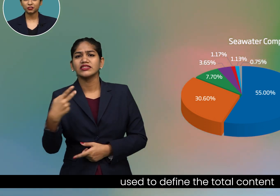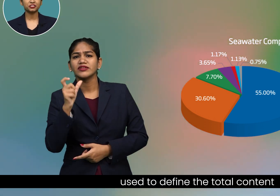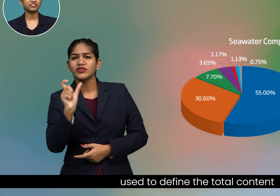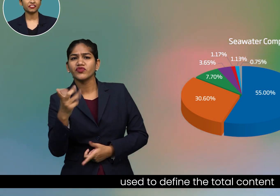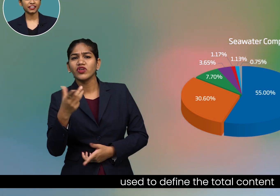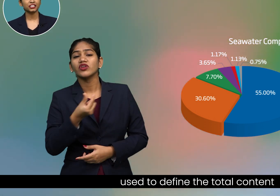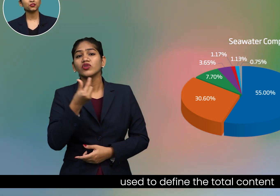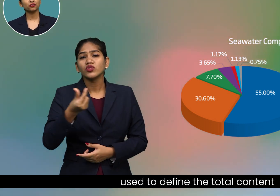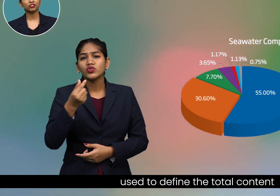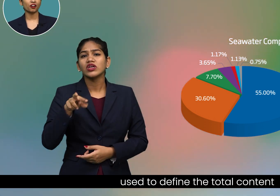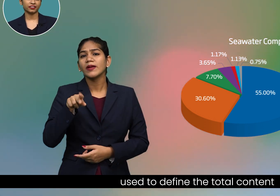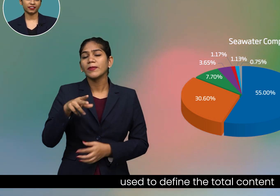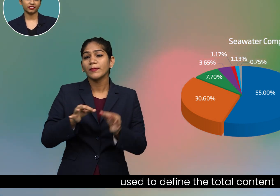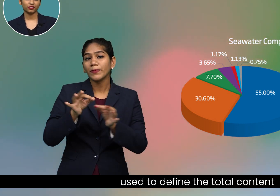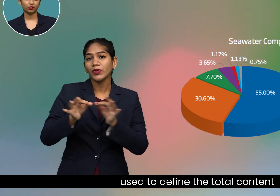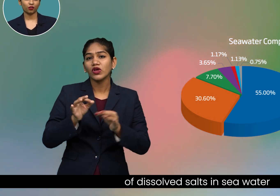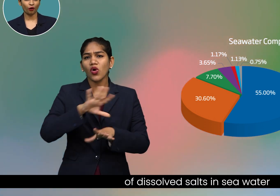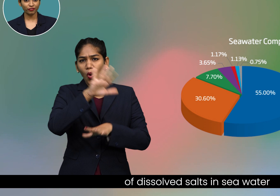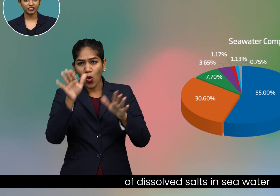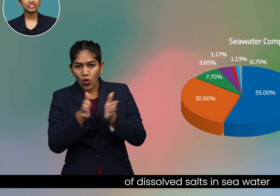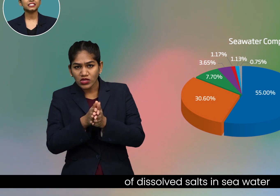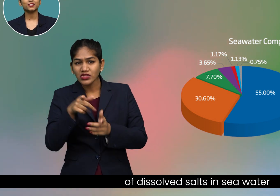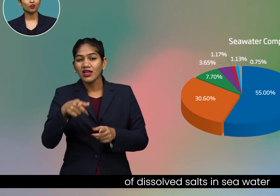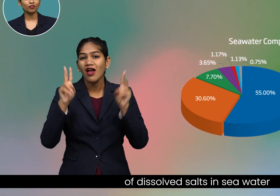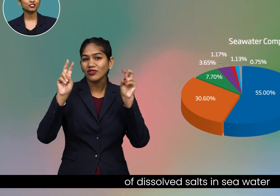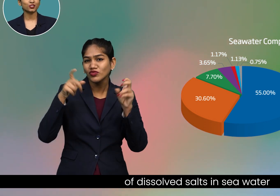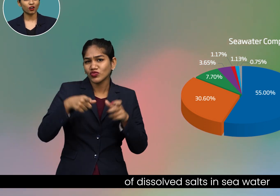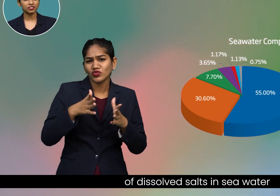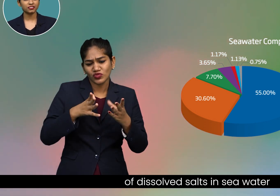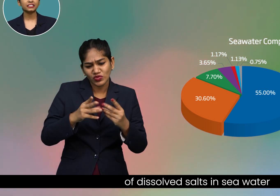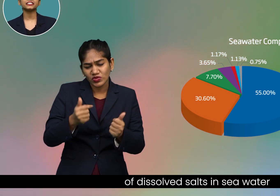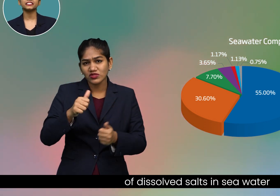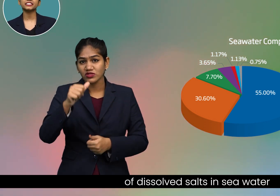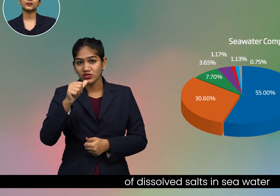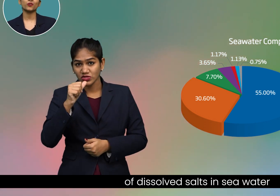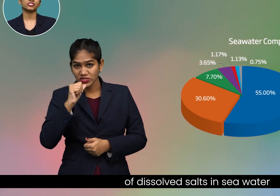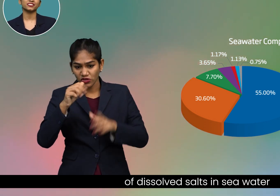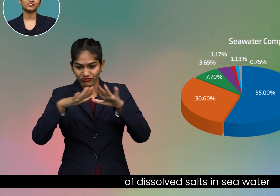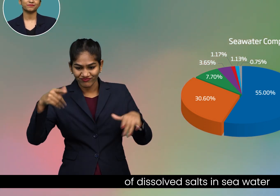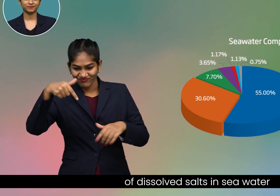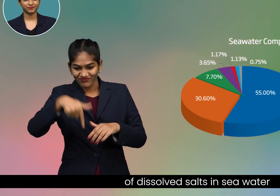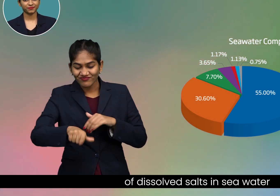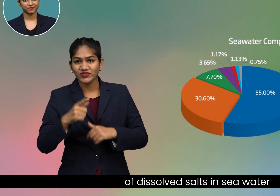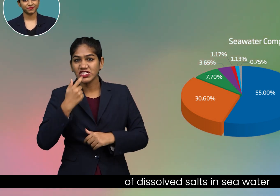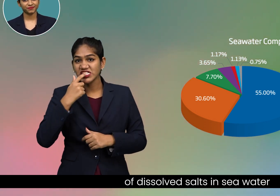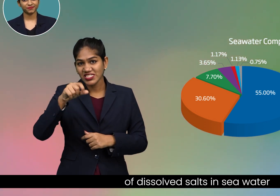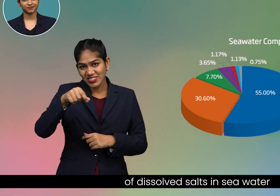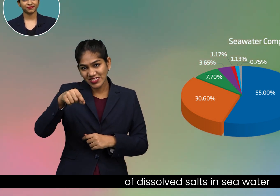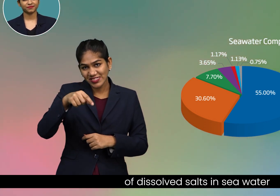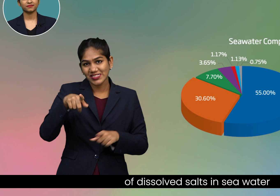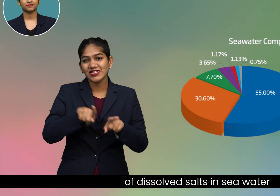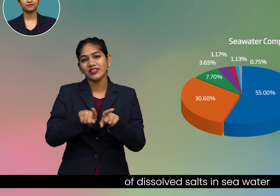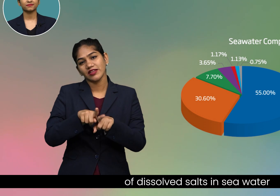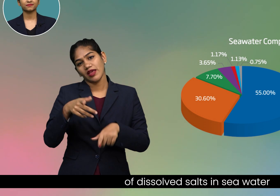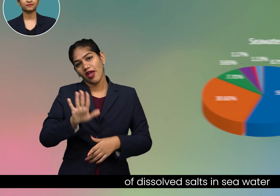used to define the total content of dissolved salts in seawater.